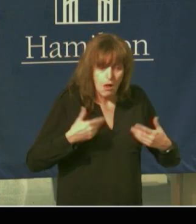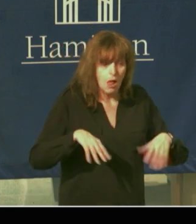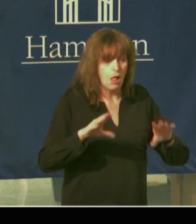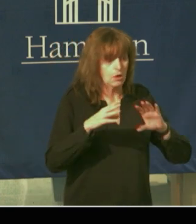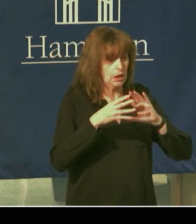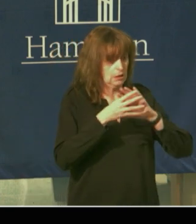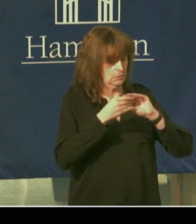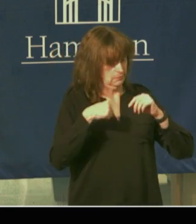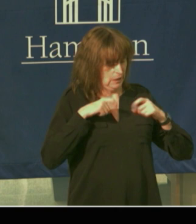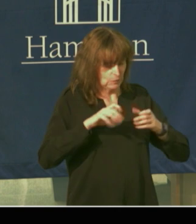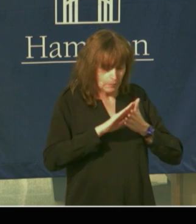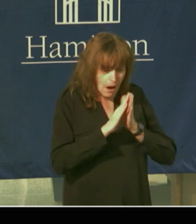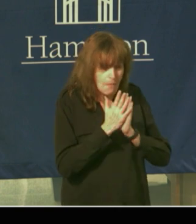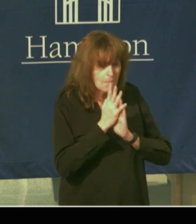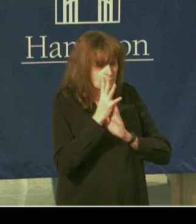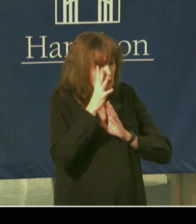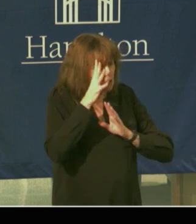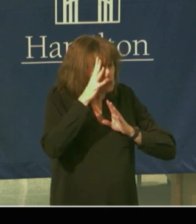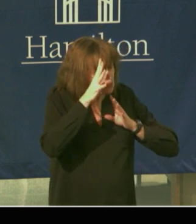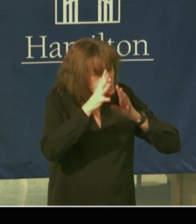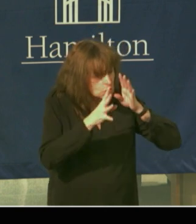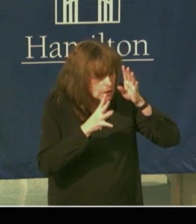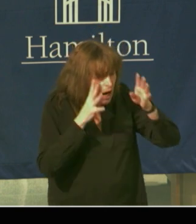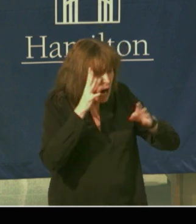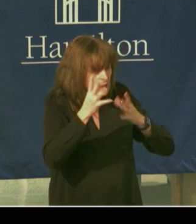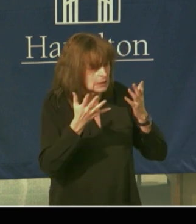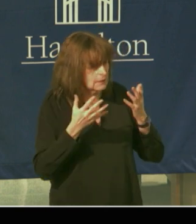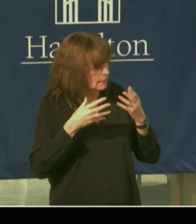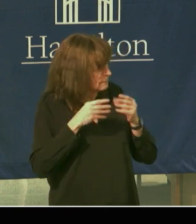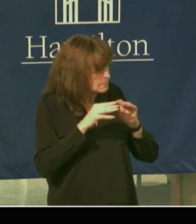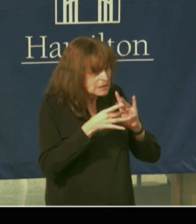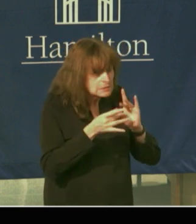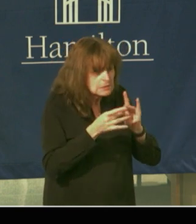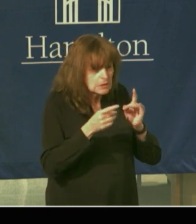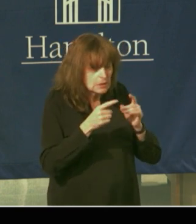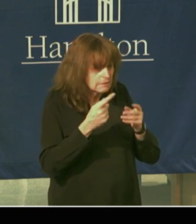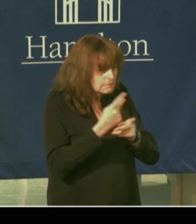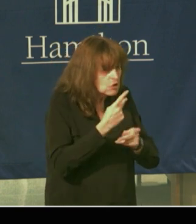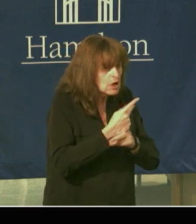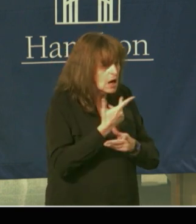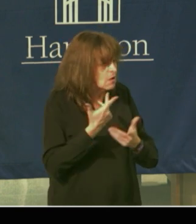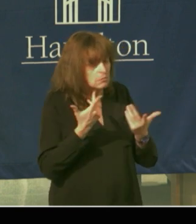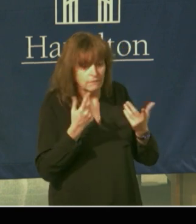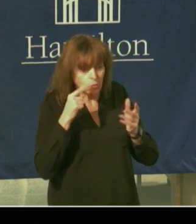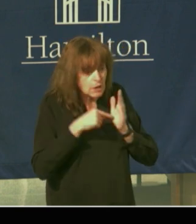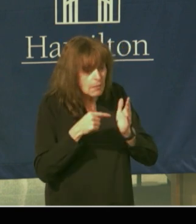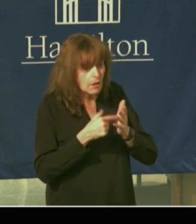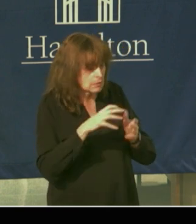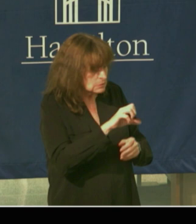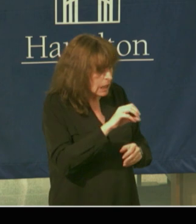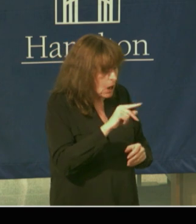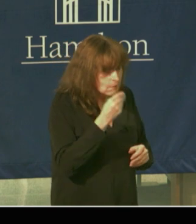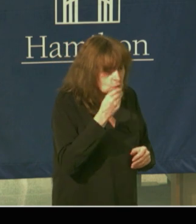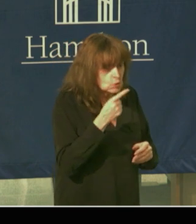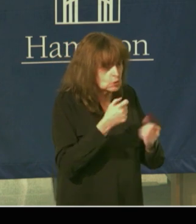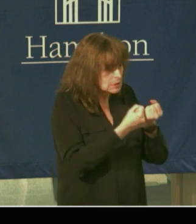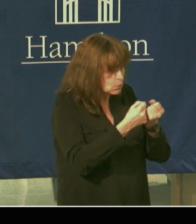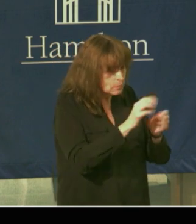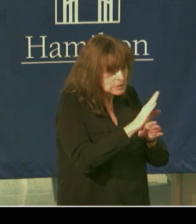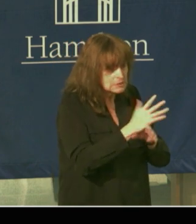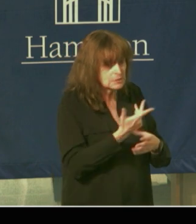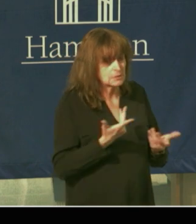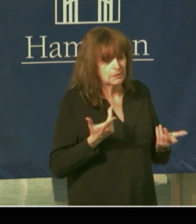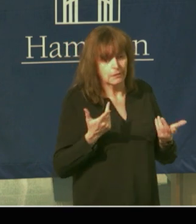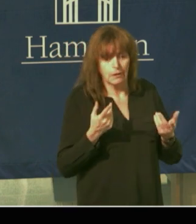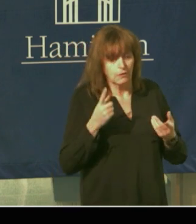about the ways that we can support business when we can't go there. Be creative with the way we can have fun and interact when we can't go